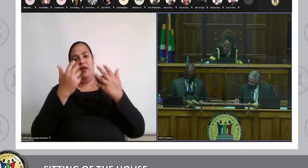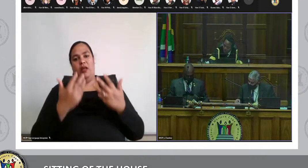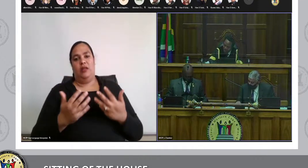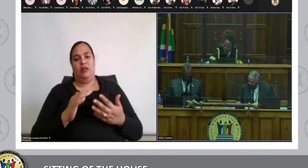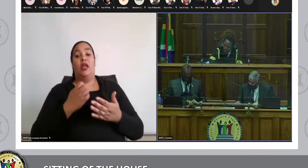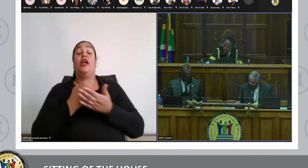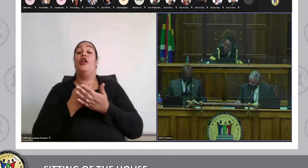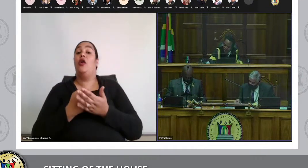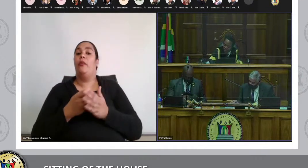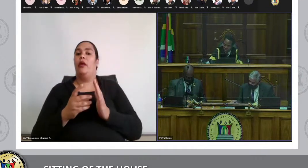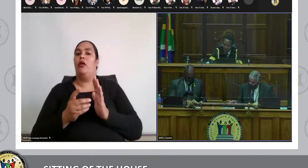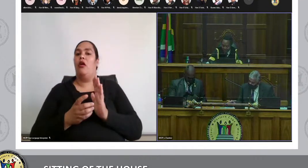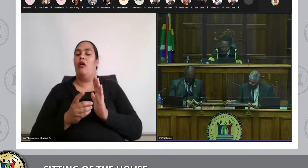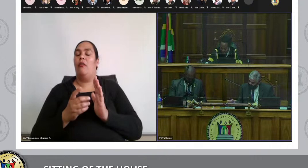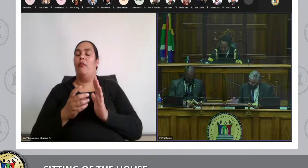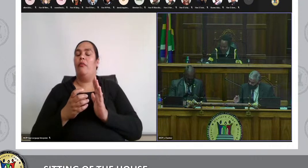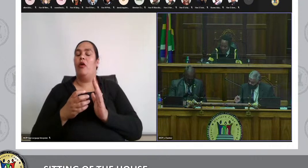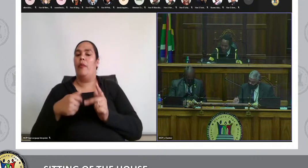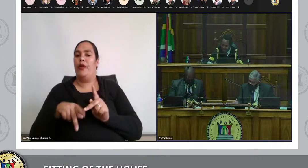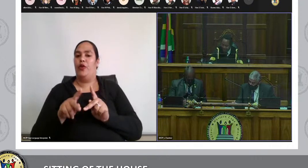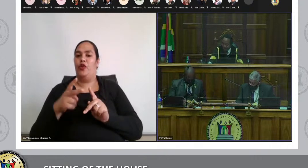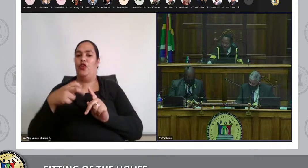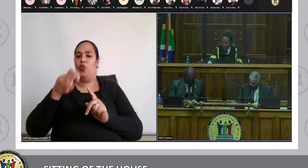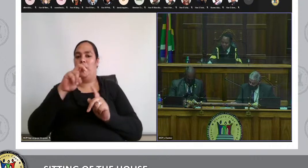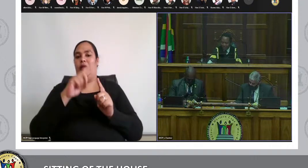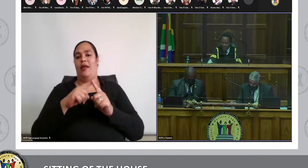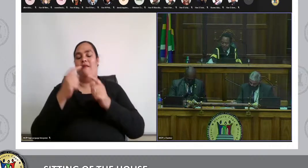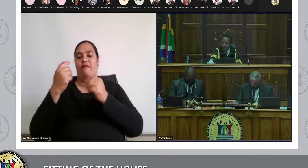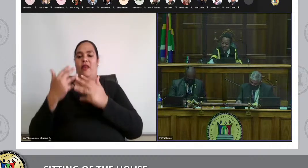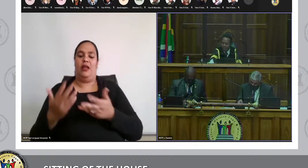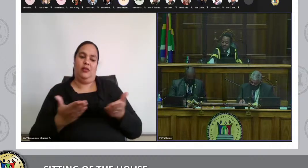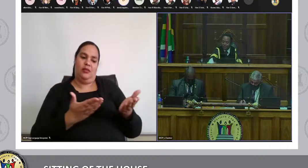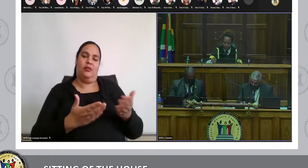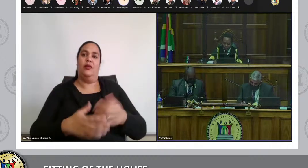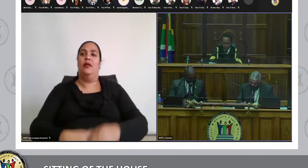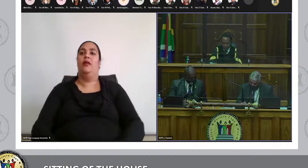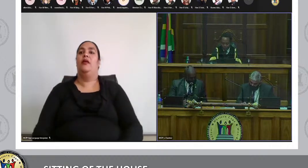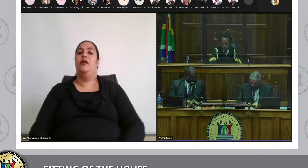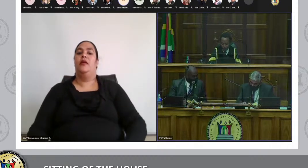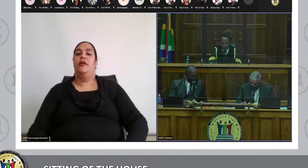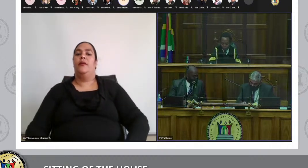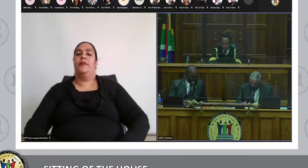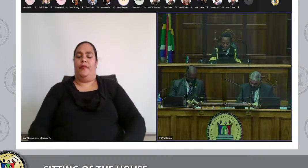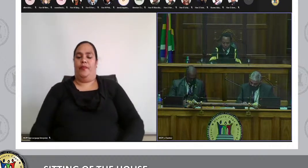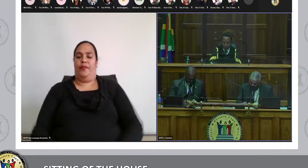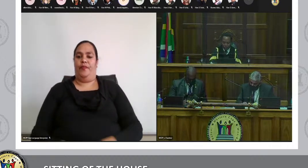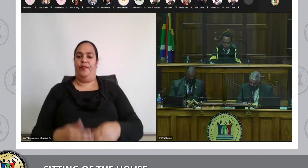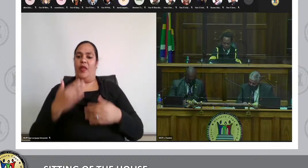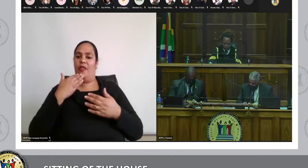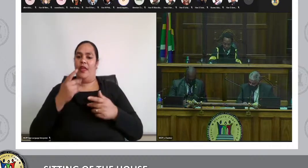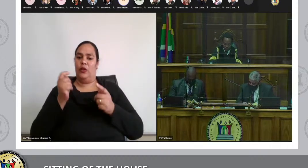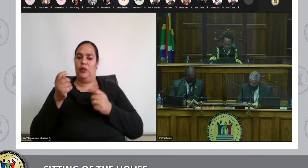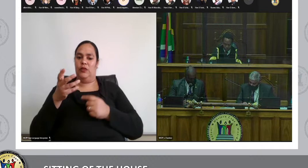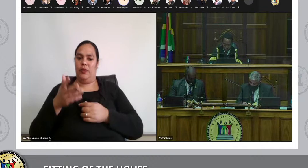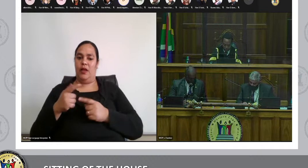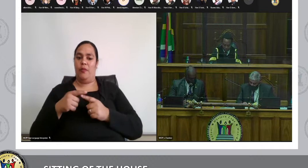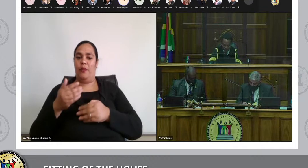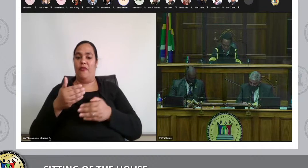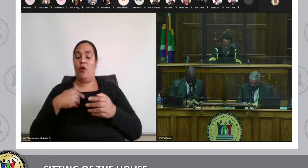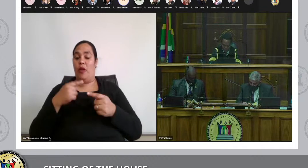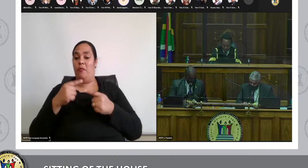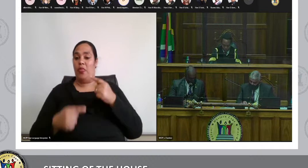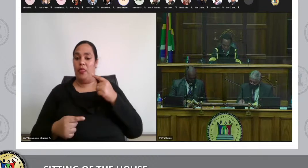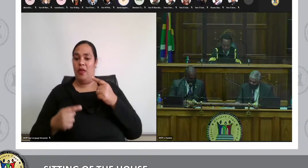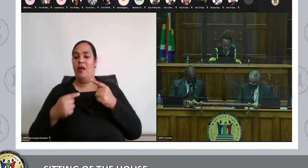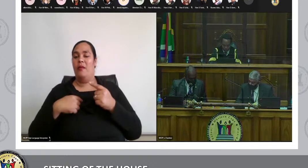Economic Opportunities, Tourism and Finance, Honorable Mania. Thank you, Speaker. Before I lost